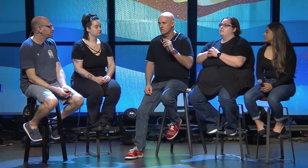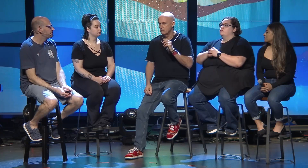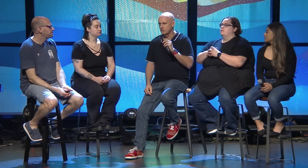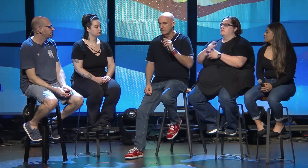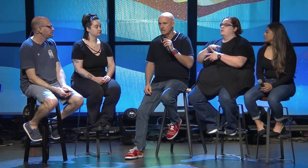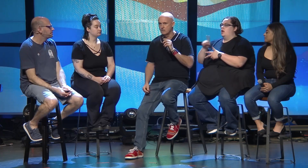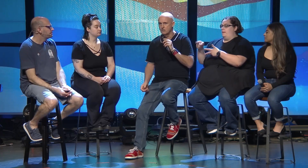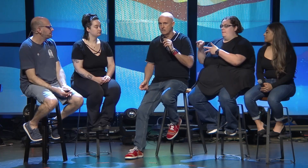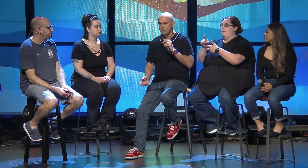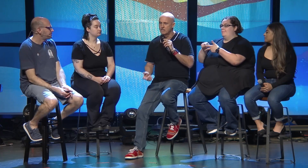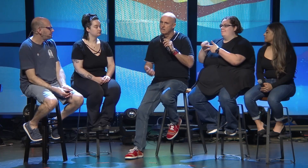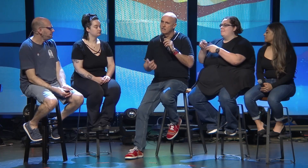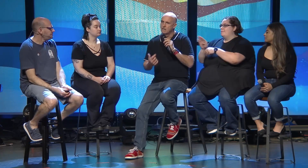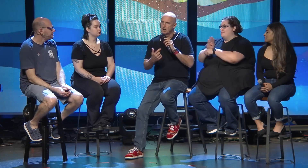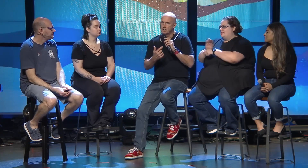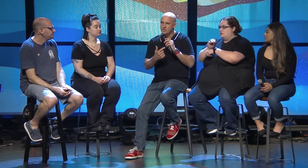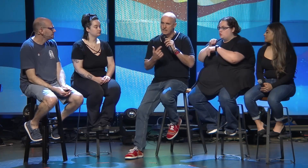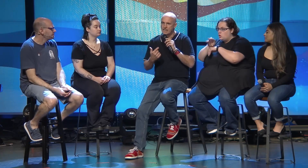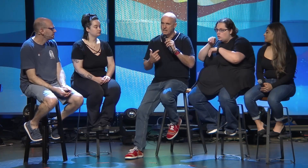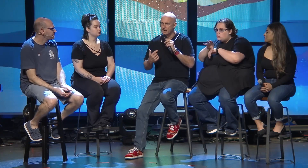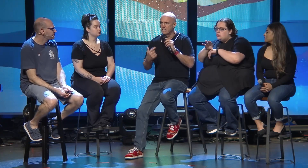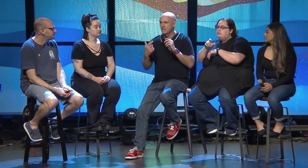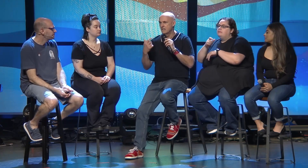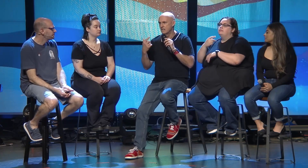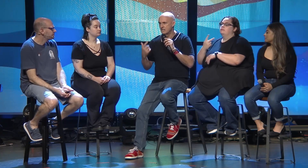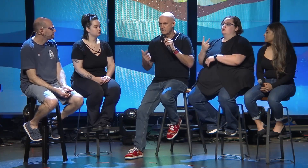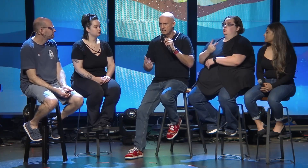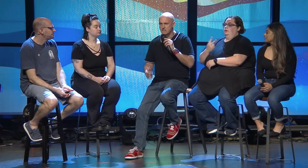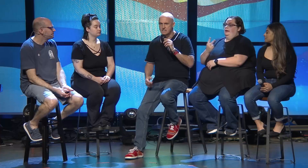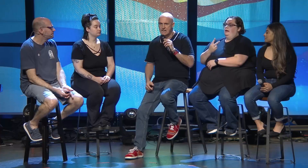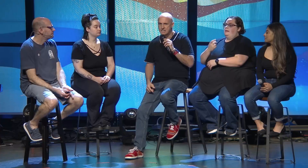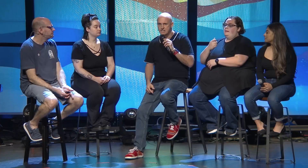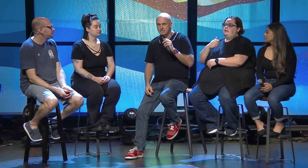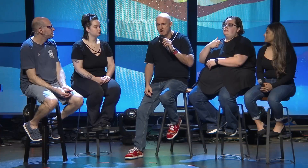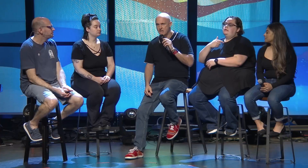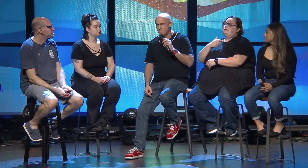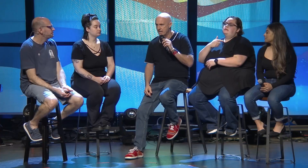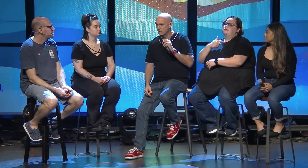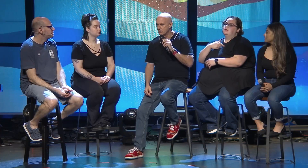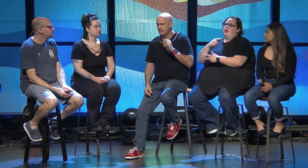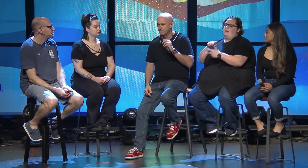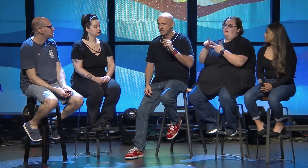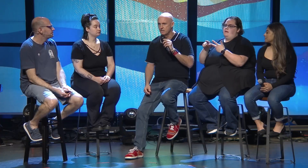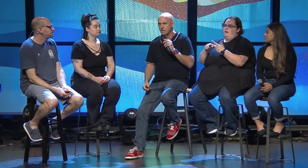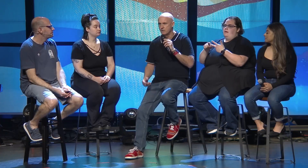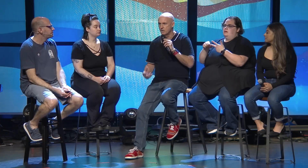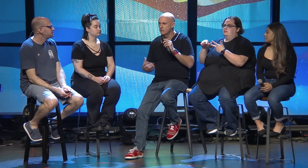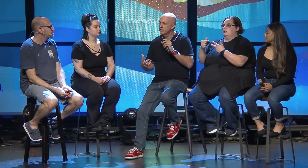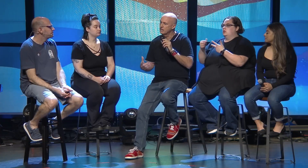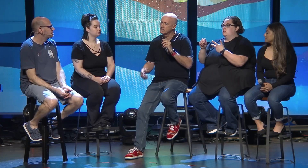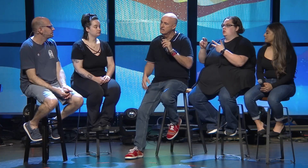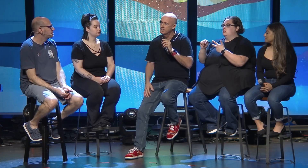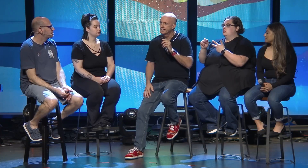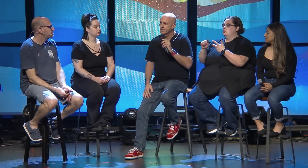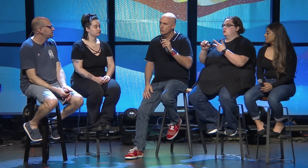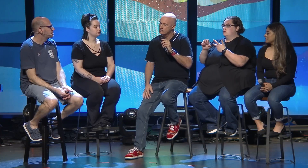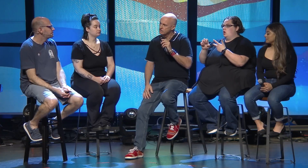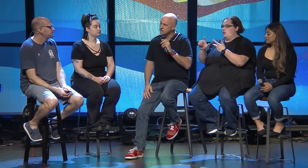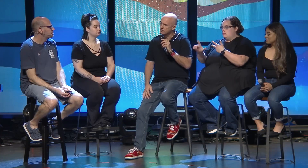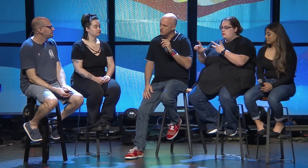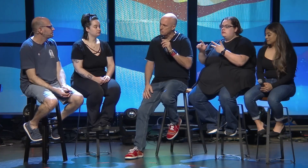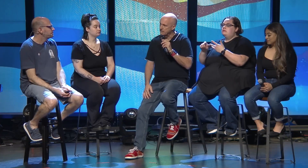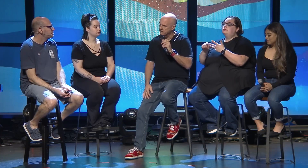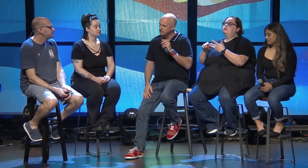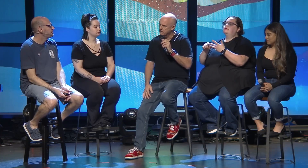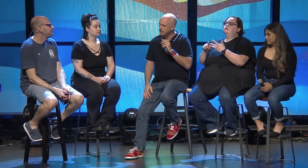which is consulting. And currently, Jaylene and I, Deanna Gonzalez, and Michael Langford, we're creating courses